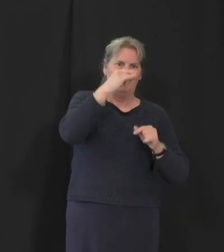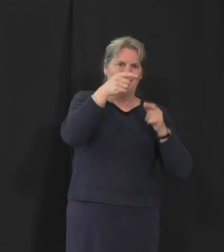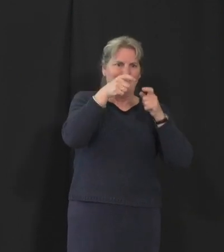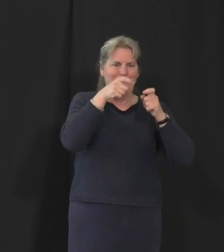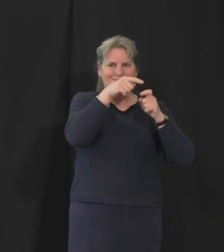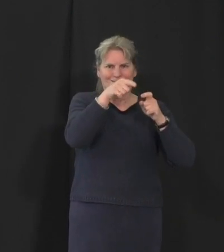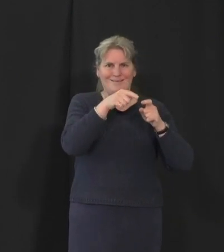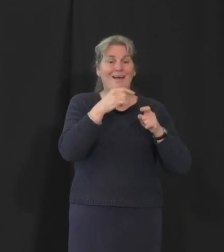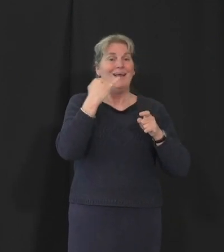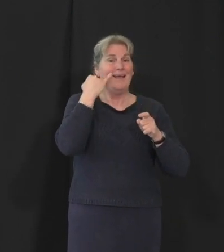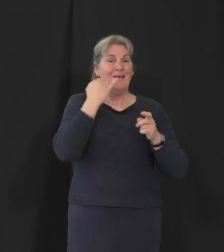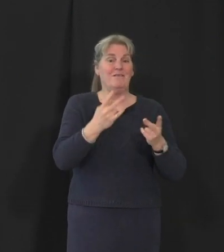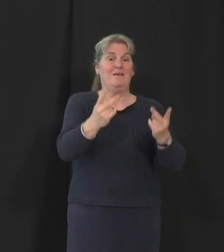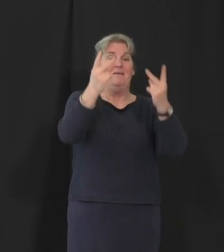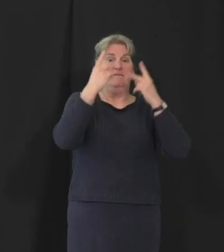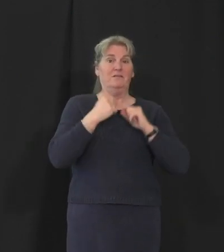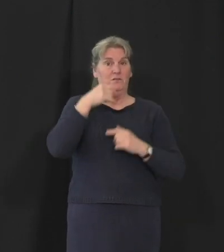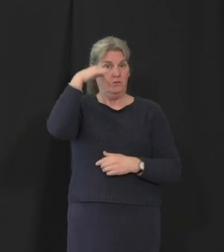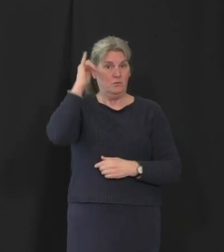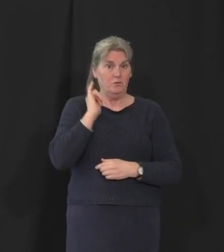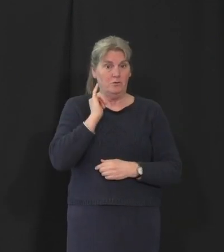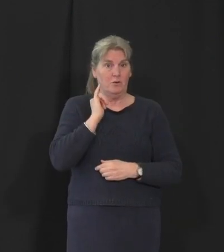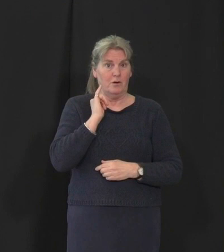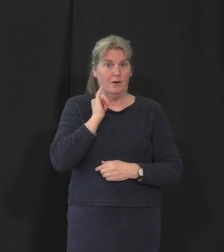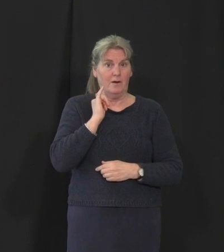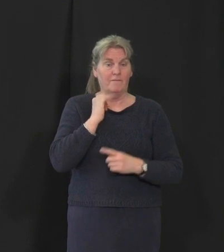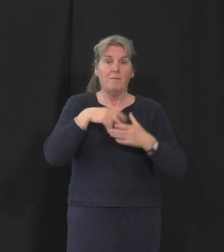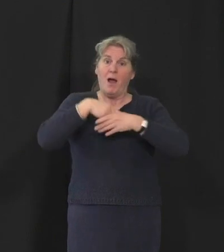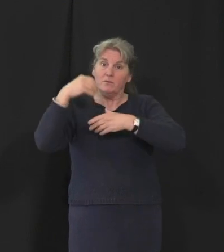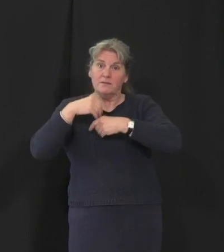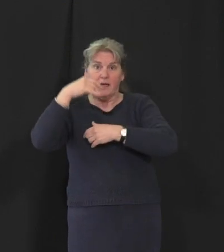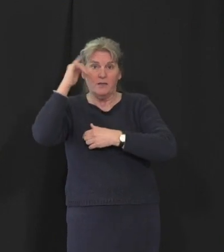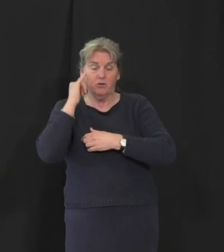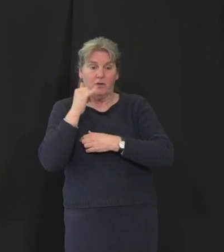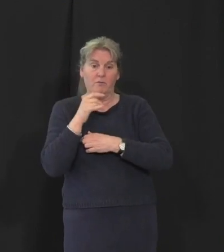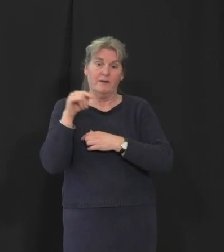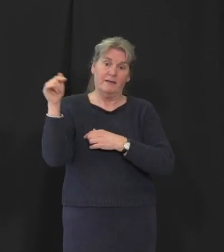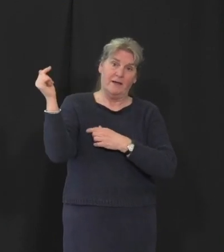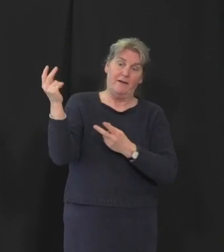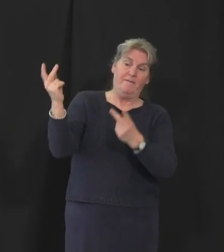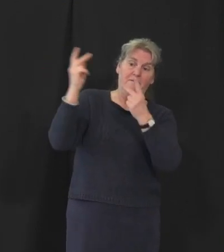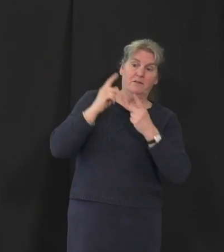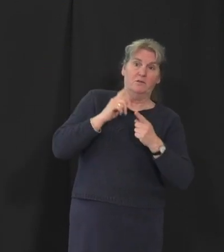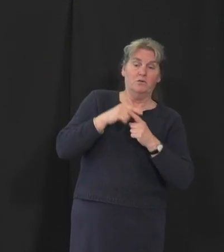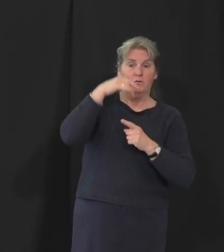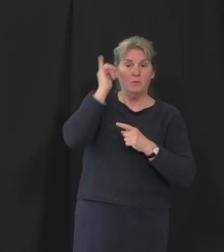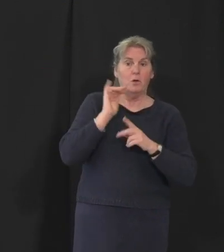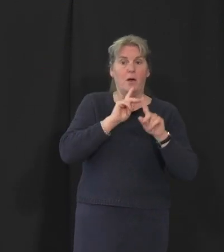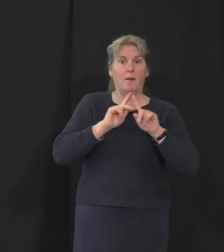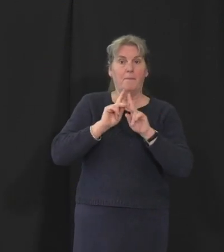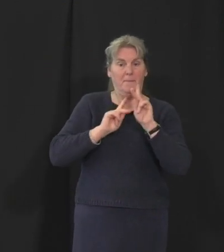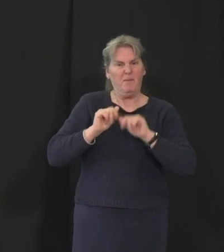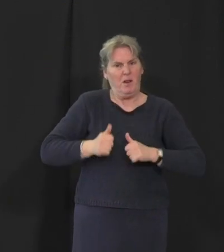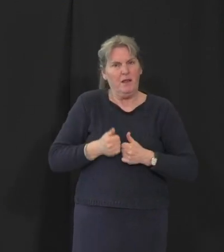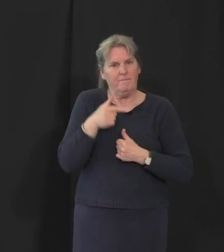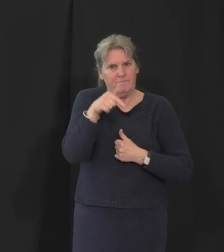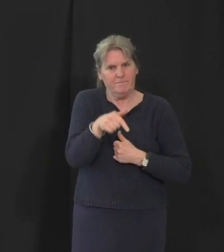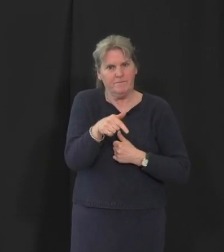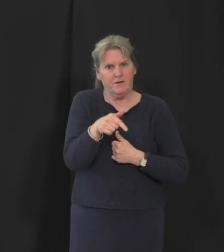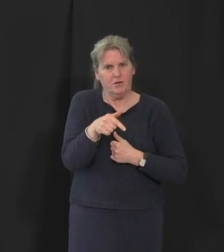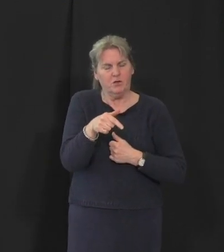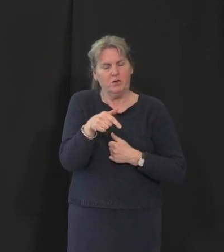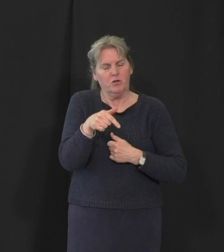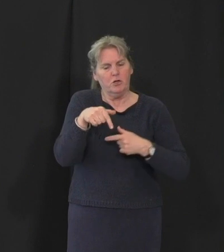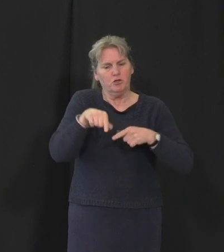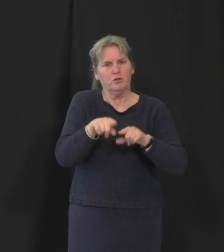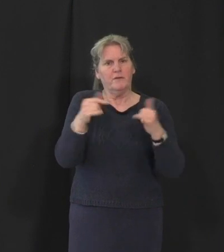family members who wish to travel to the territory and reside with Yukon residents during this public